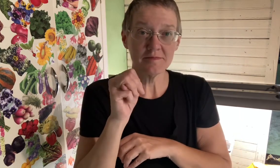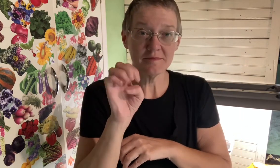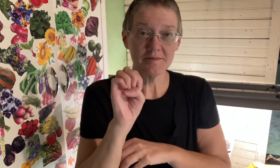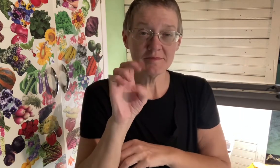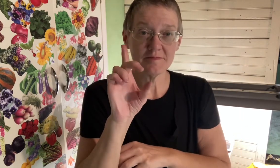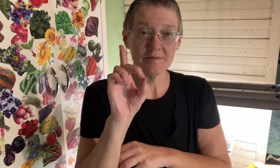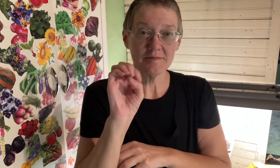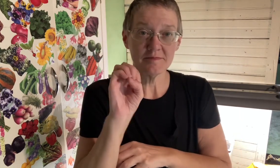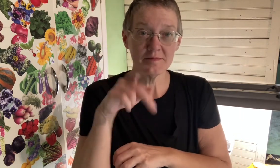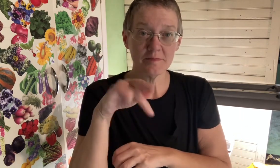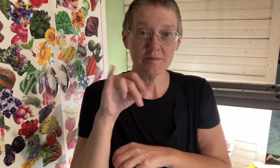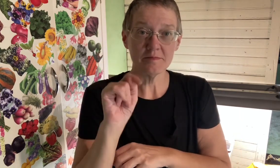Depot,